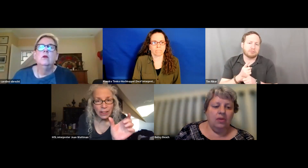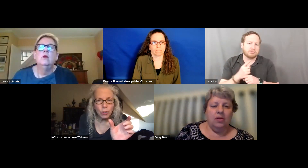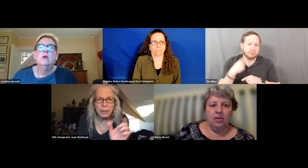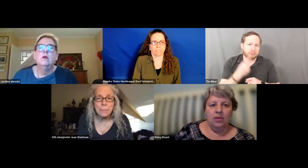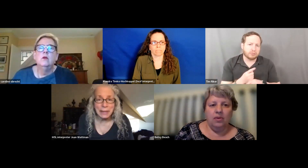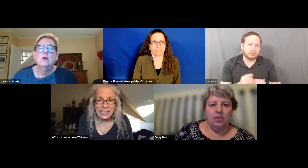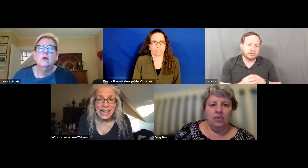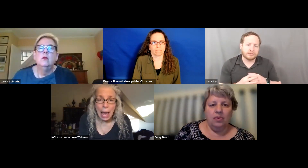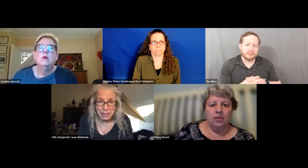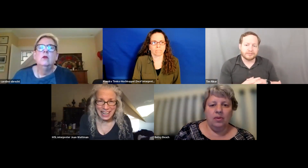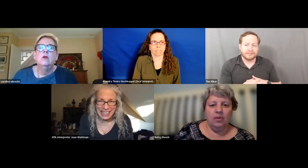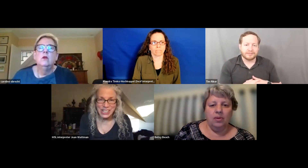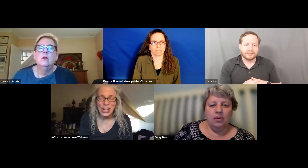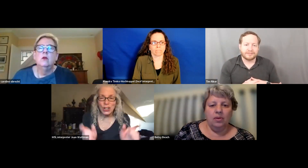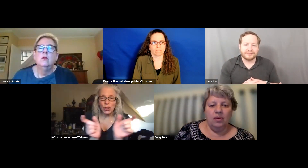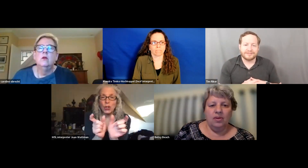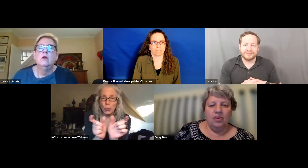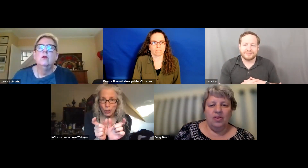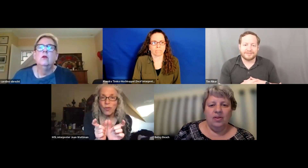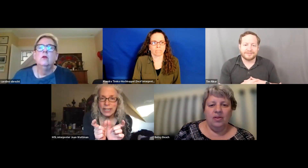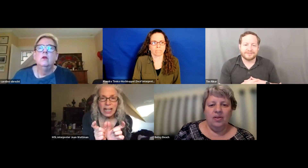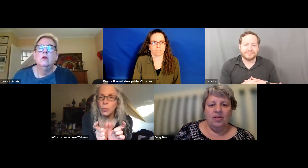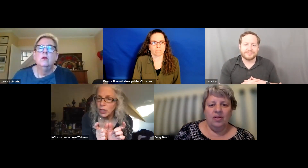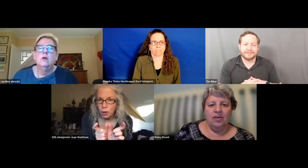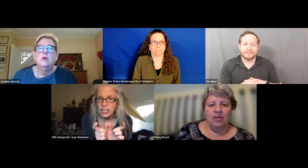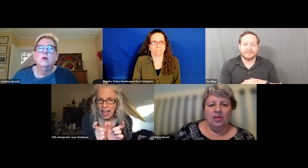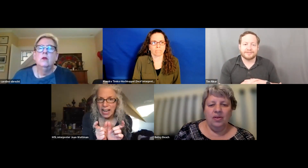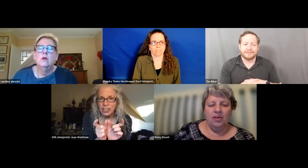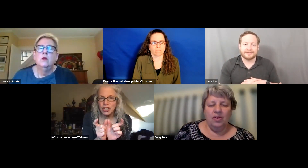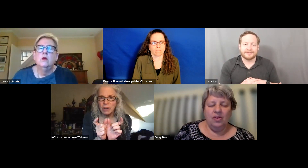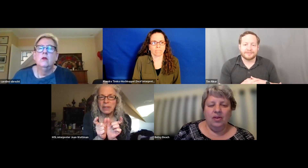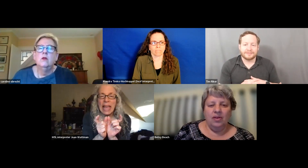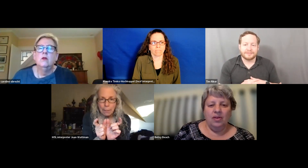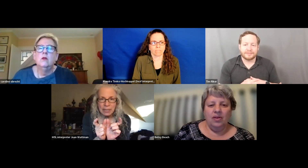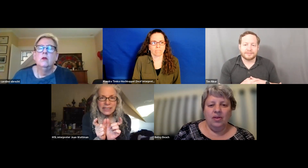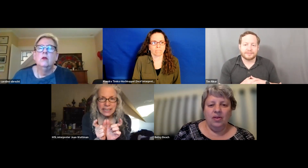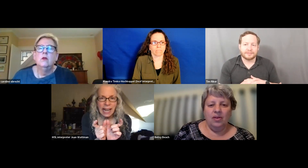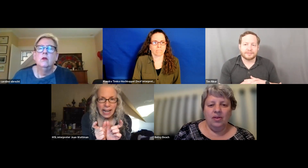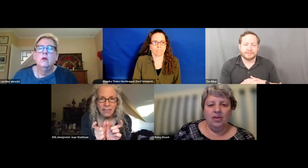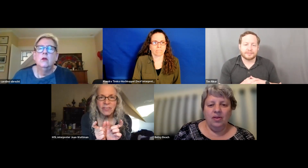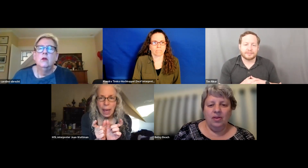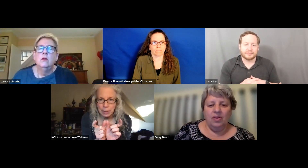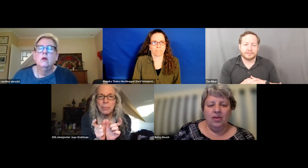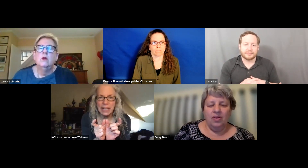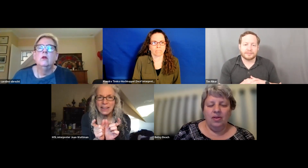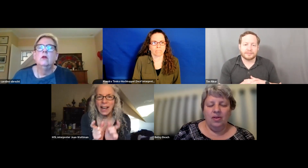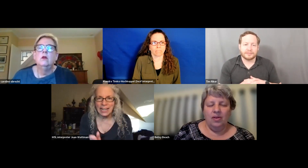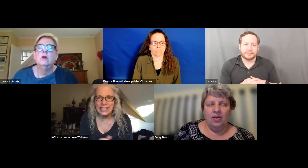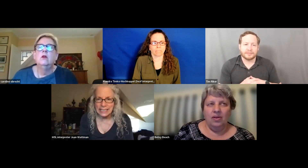spelled together, but the B is capitalized. So the two words run together with no slash, but capital DEAF,